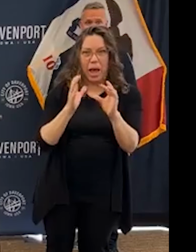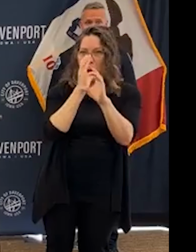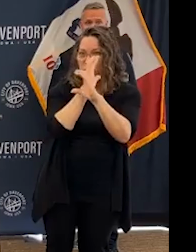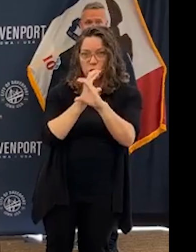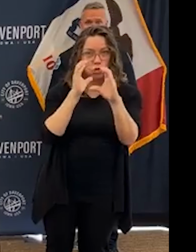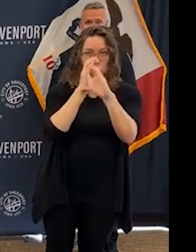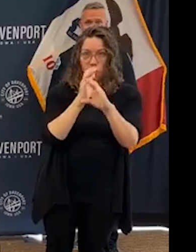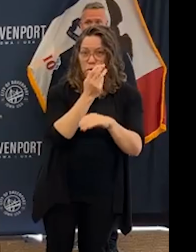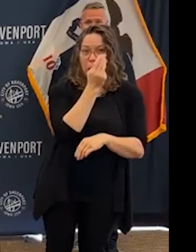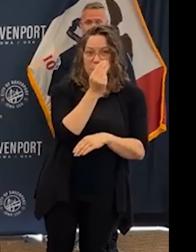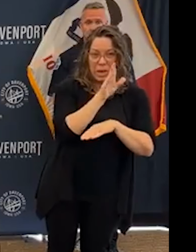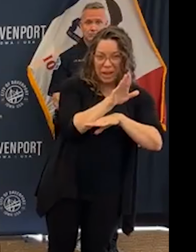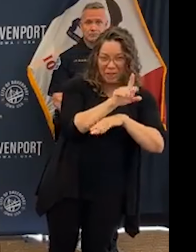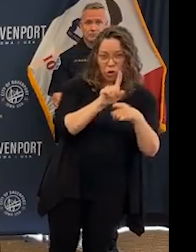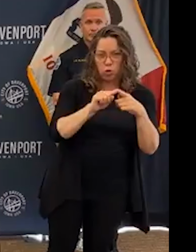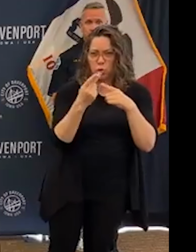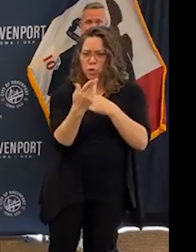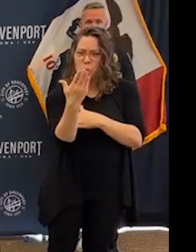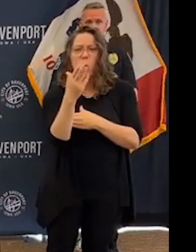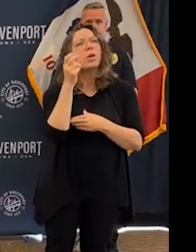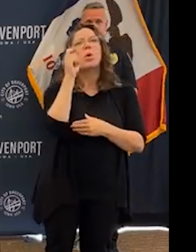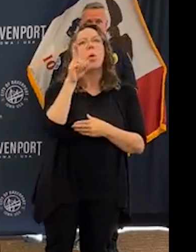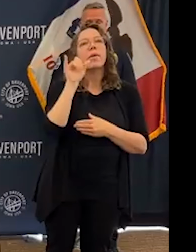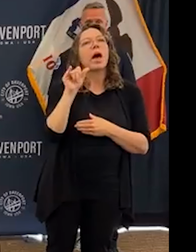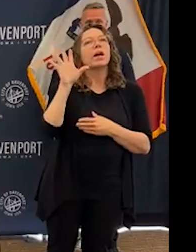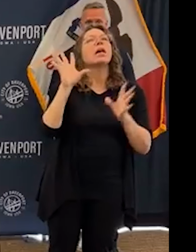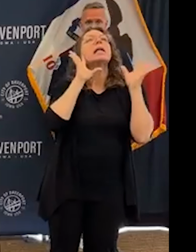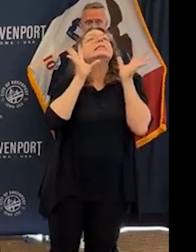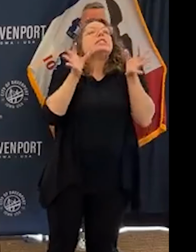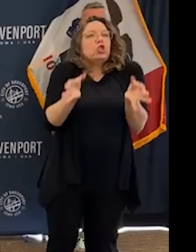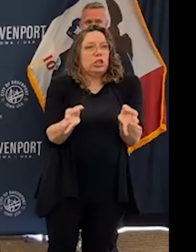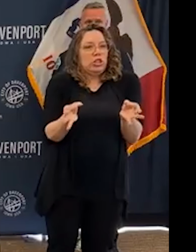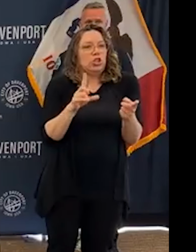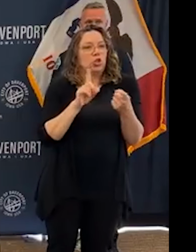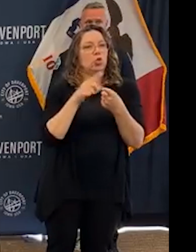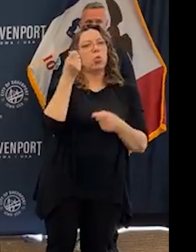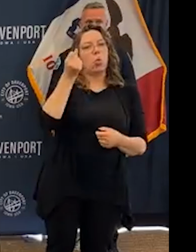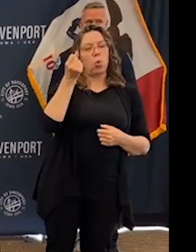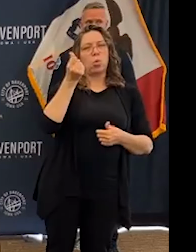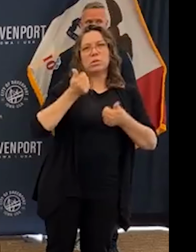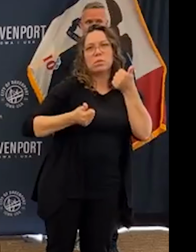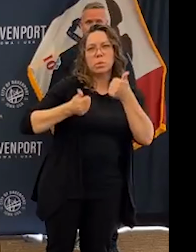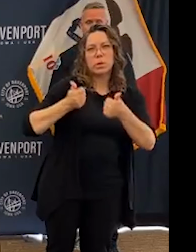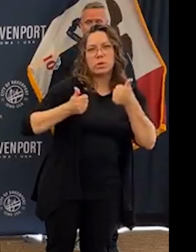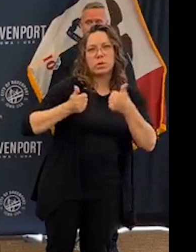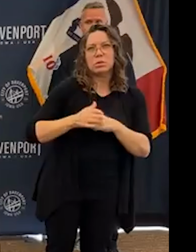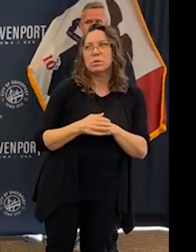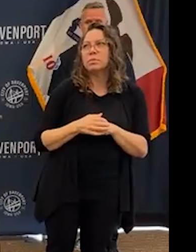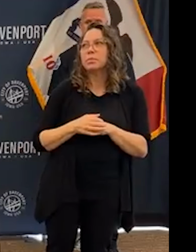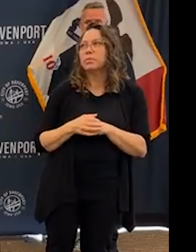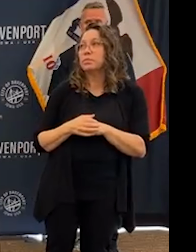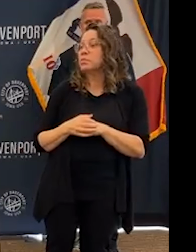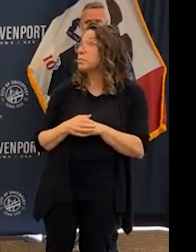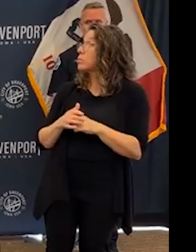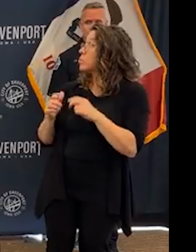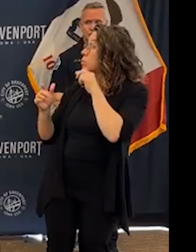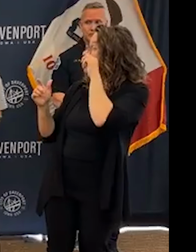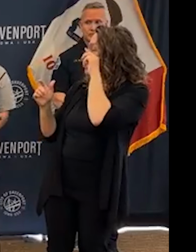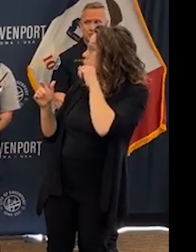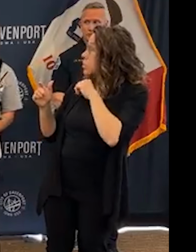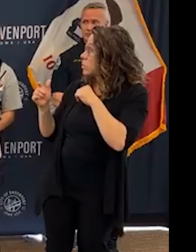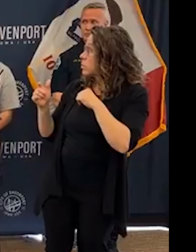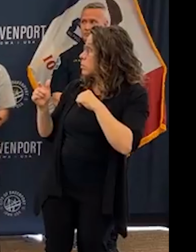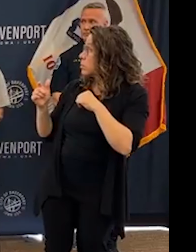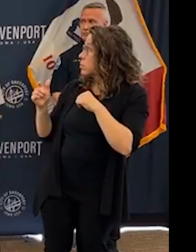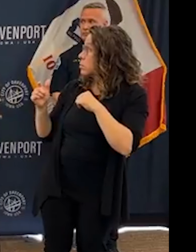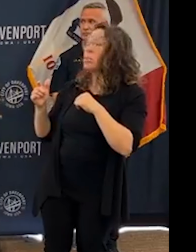about Thursday morning, or was that a decision not to search between that time? So you can tell you, but